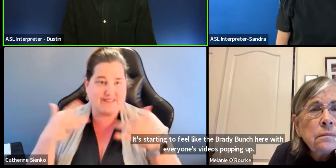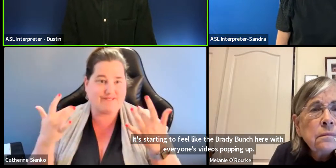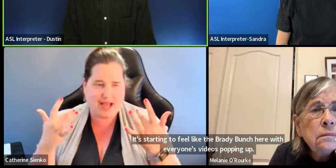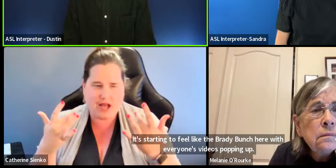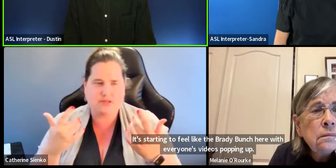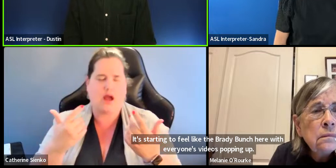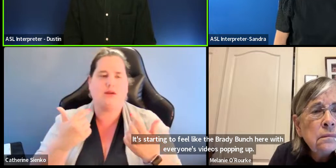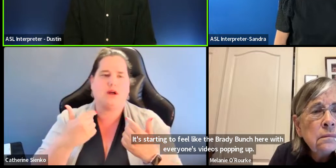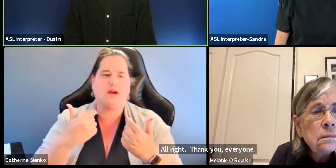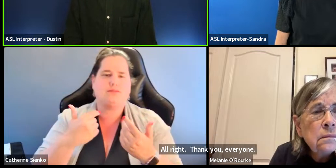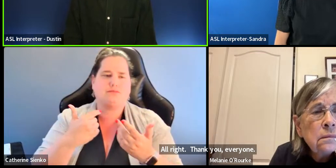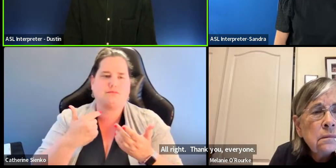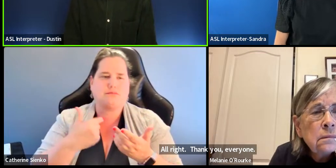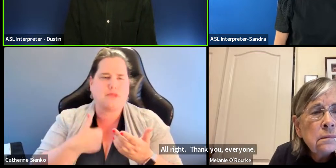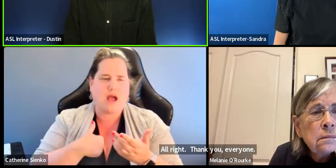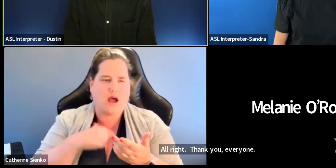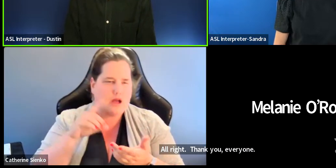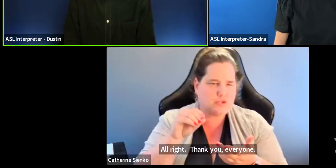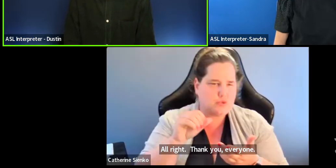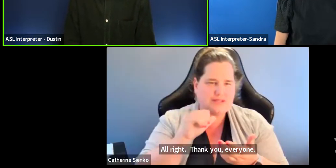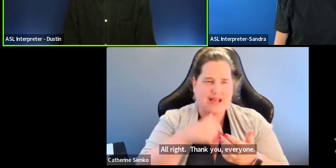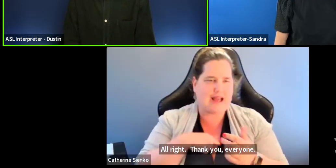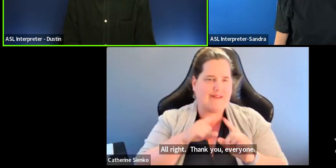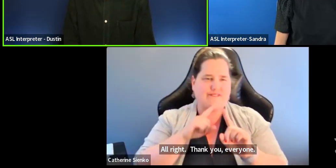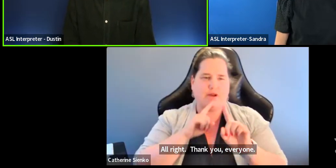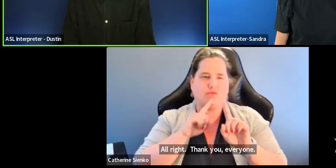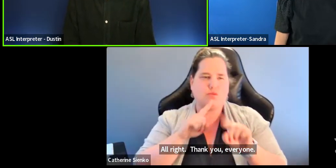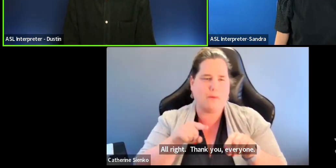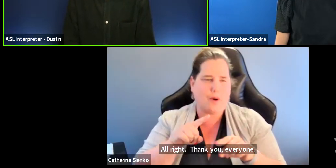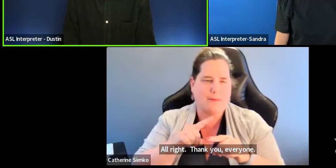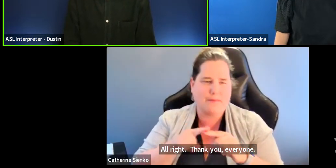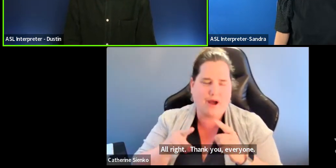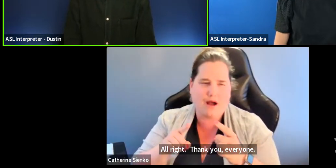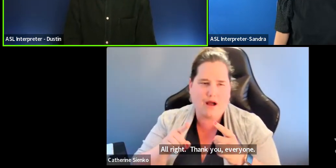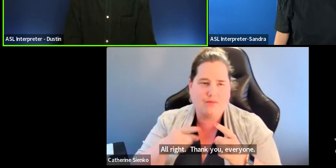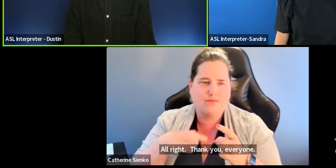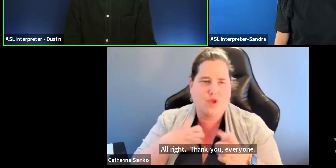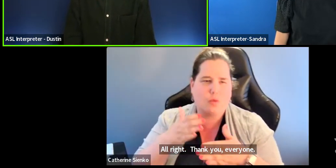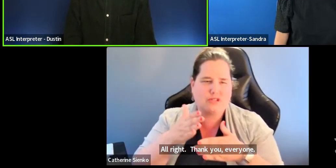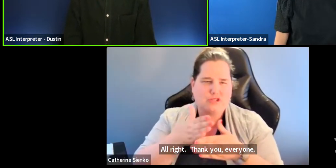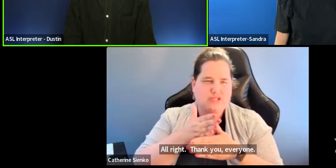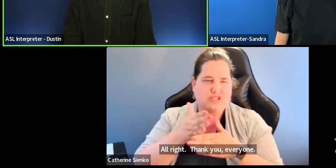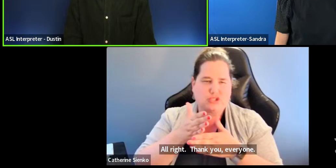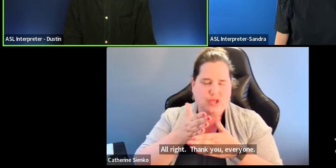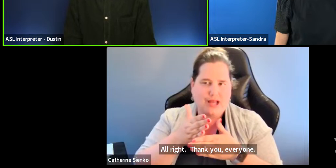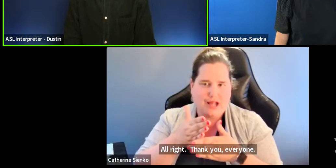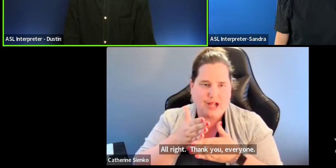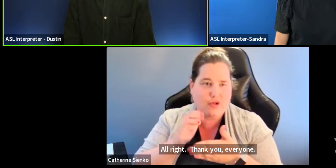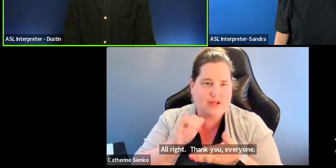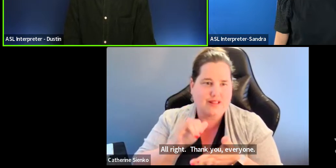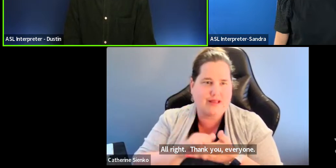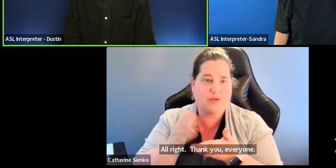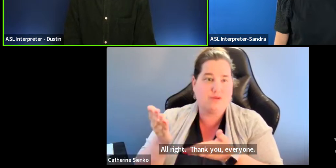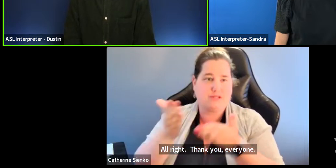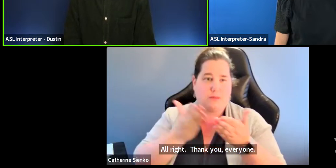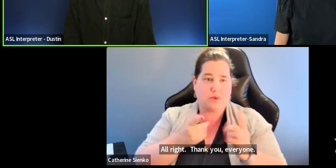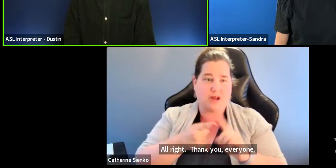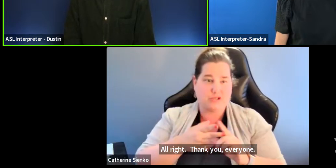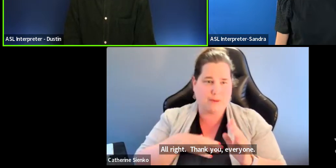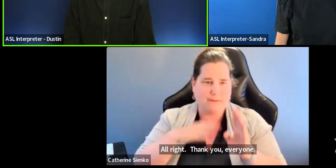Next is the chair report and summary of events. I do not have a